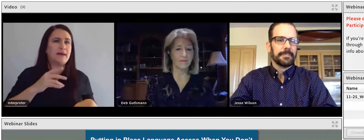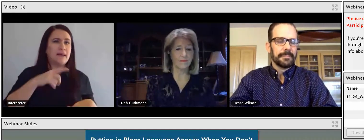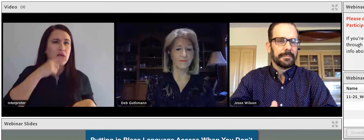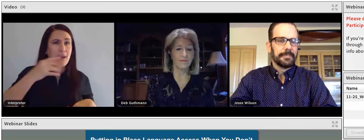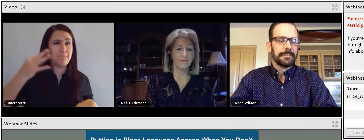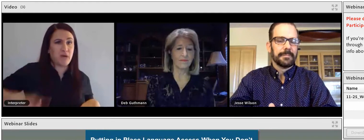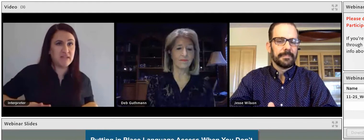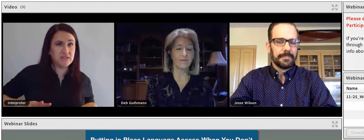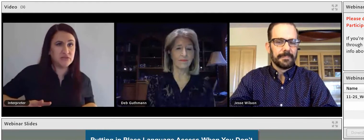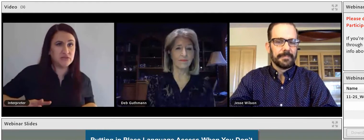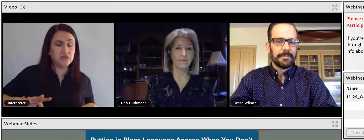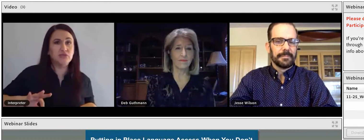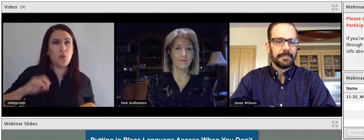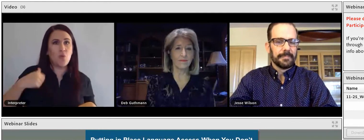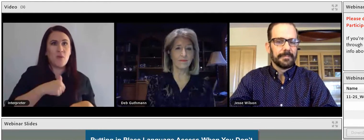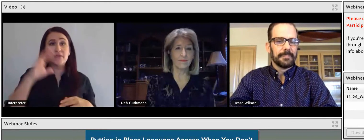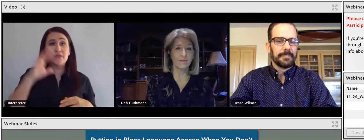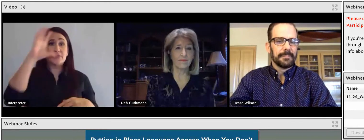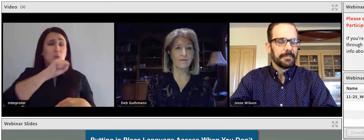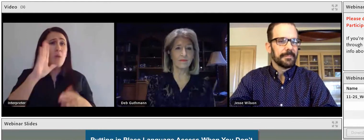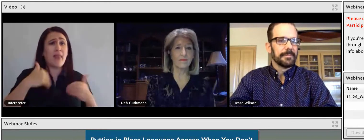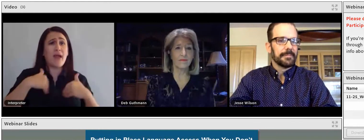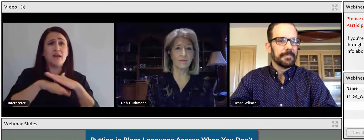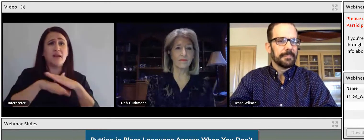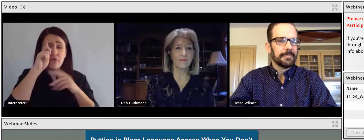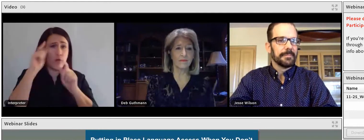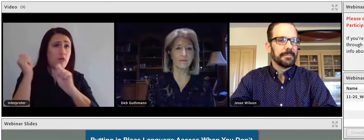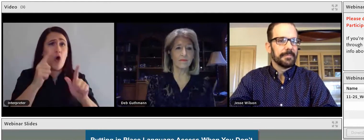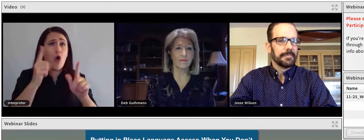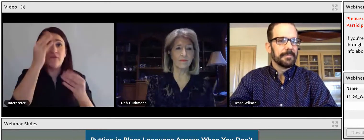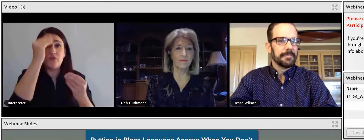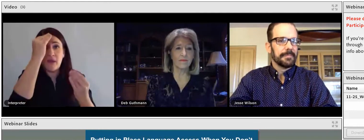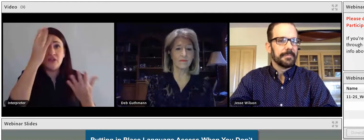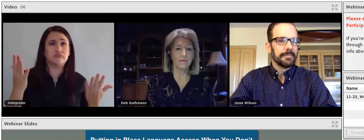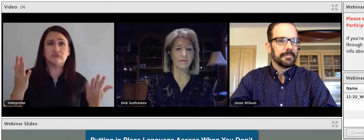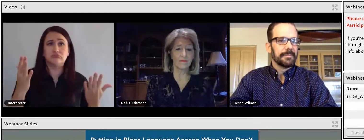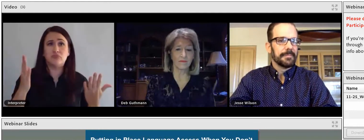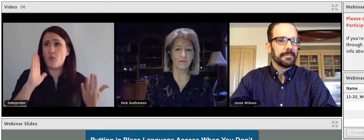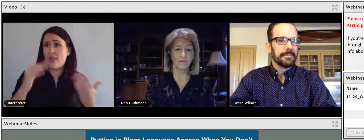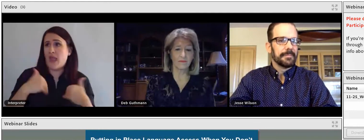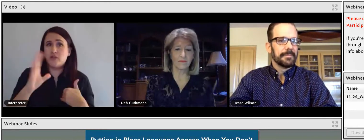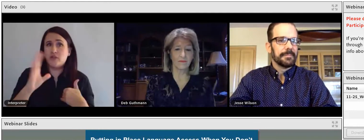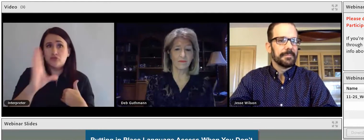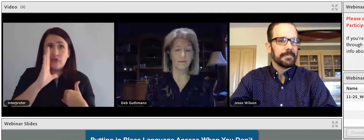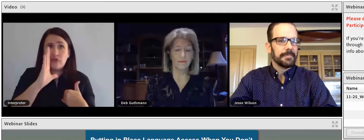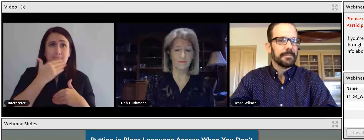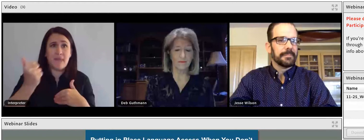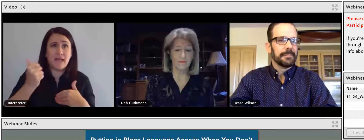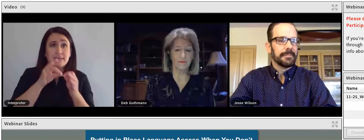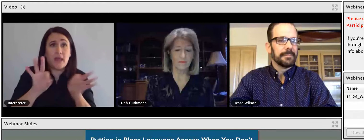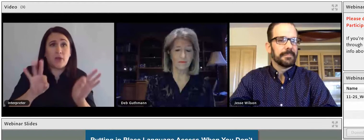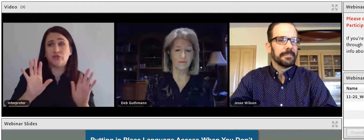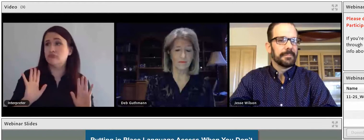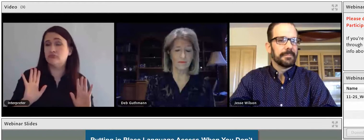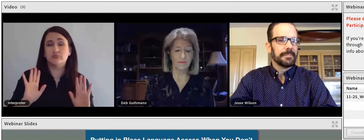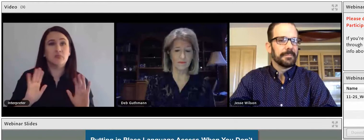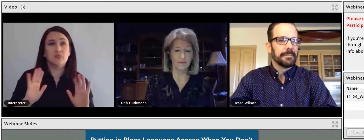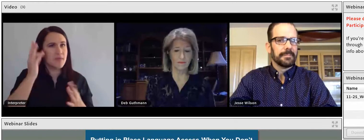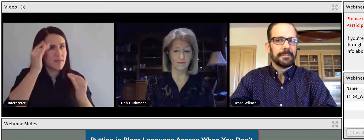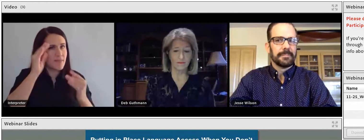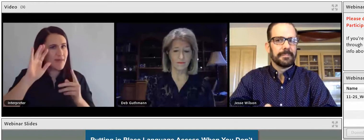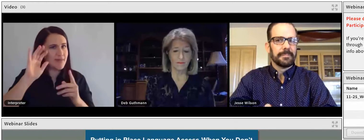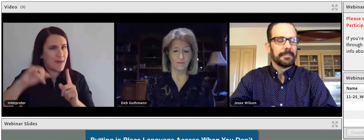to have access to information and to services in our direct or our best language. So thinking about what that